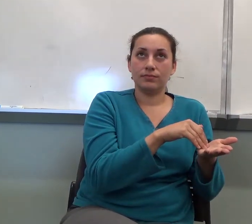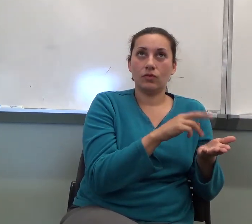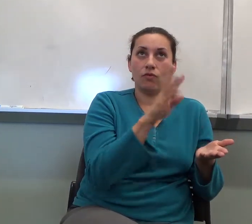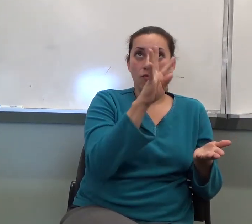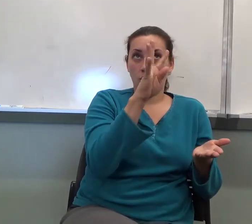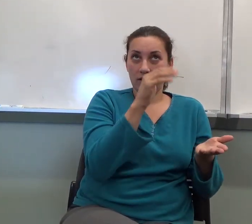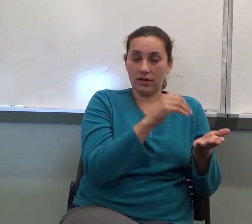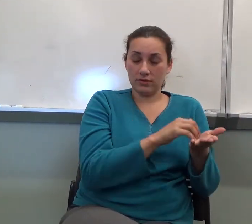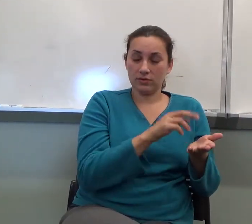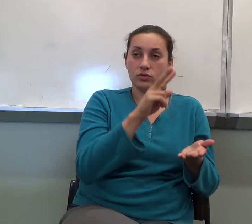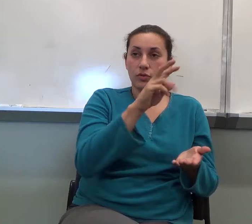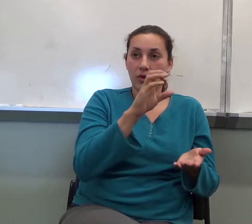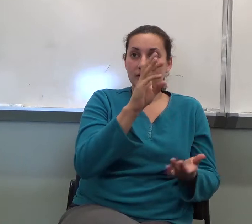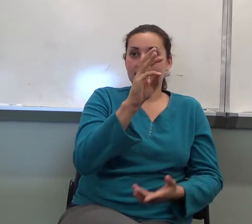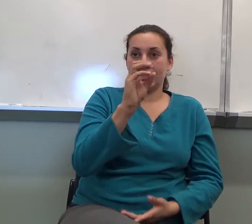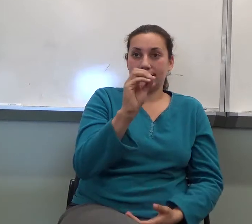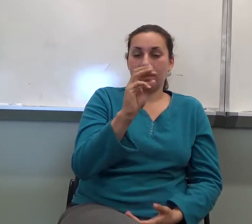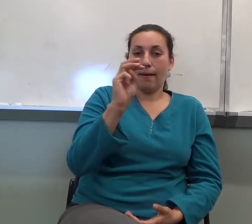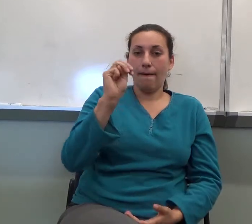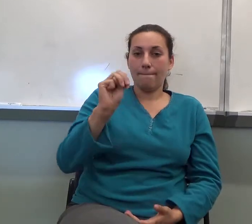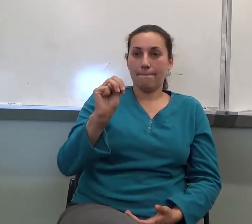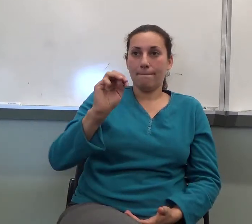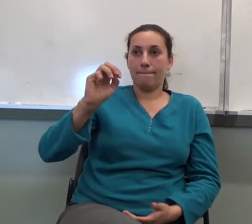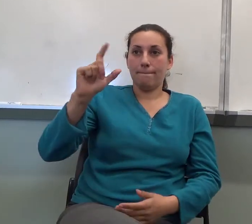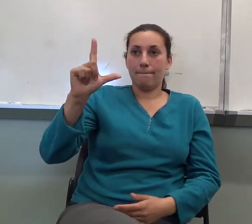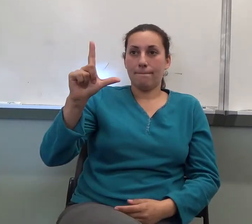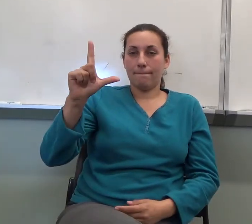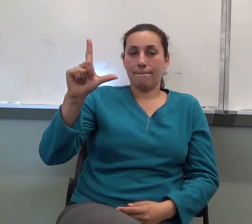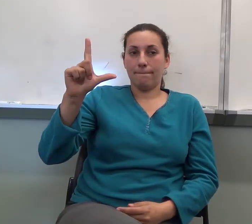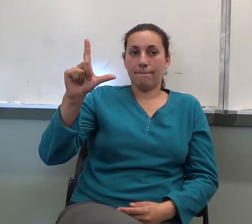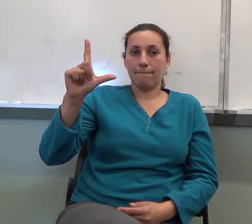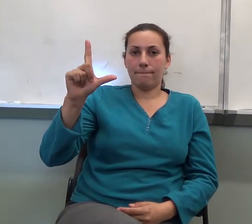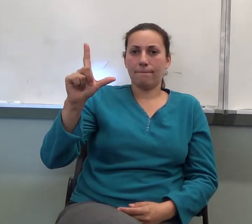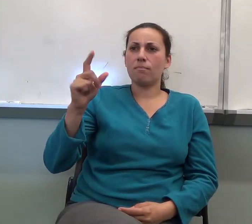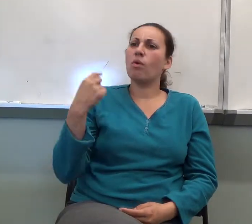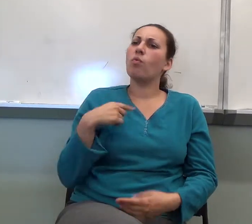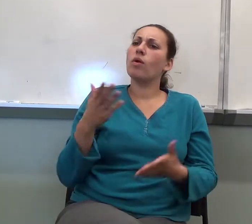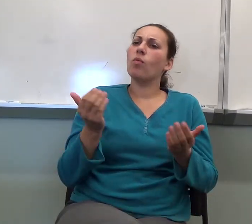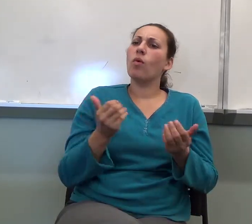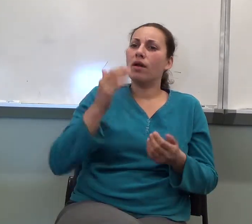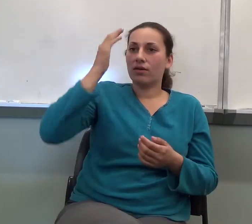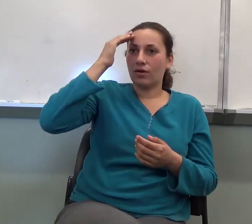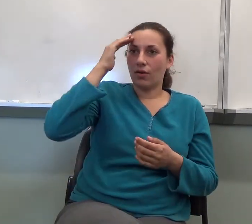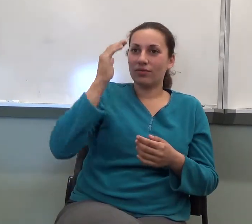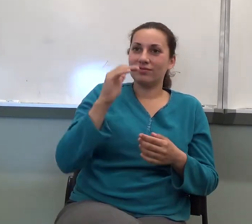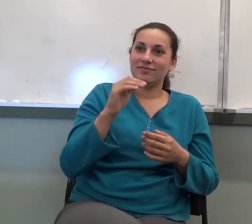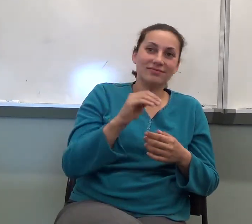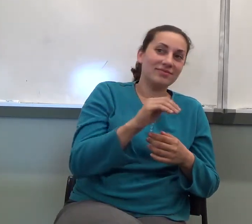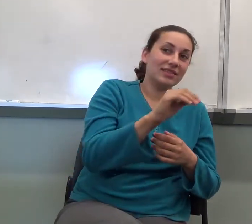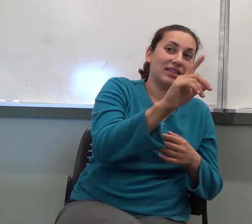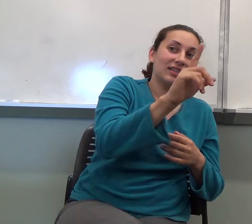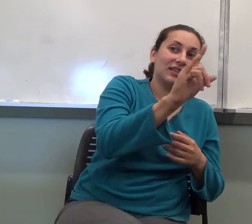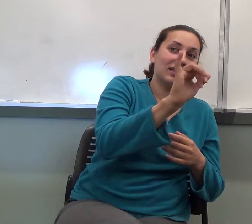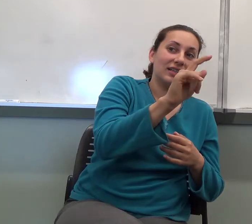4,260 milliliters. Okay, so we want to know how many liters that is. This is 60.